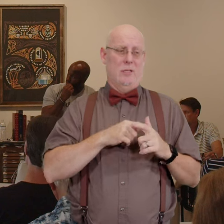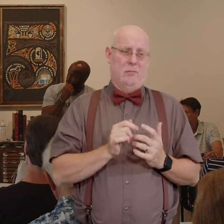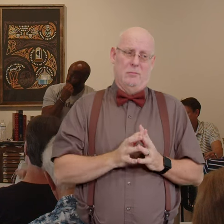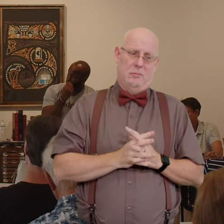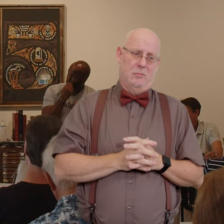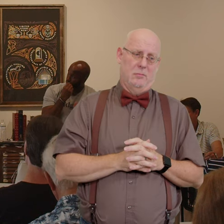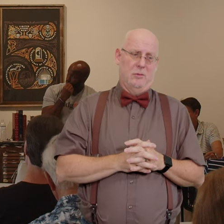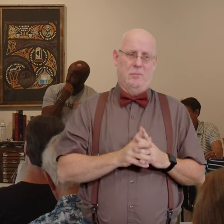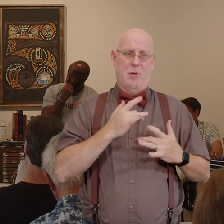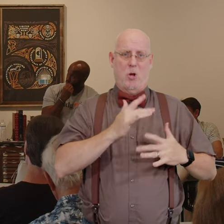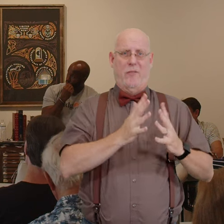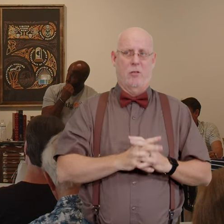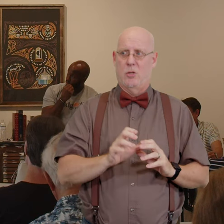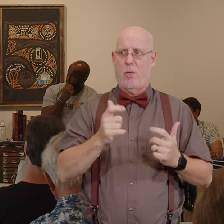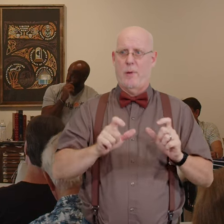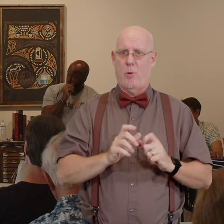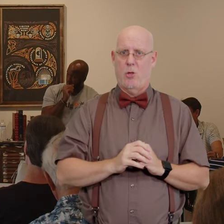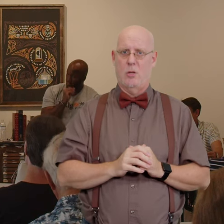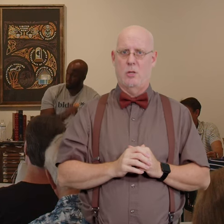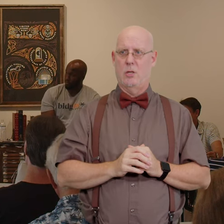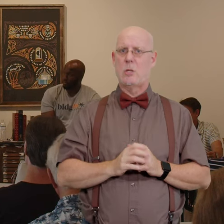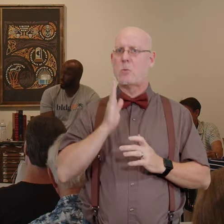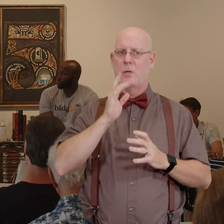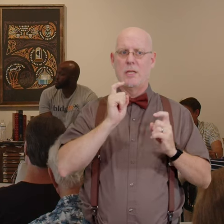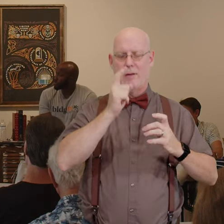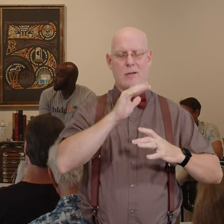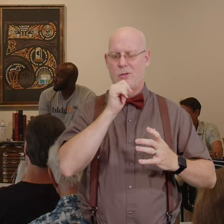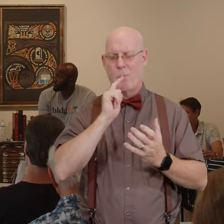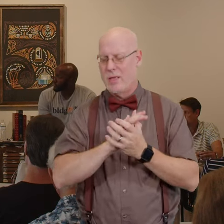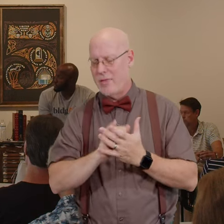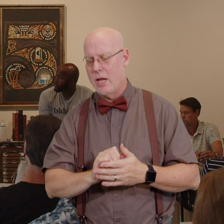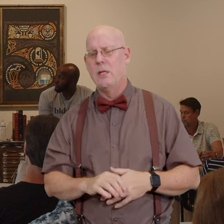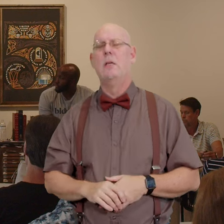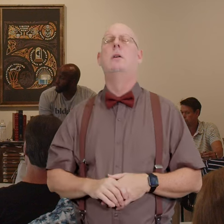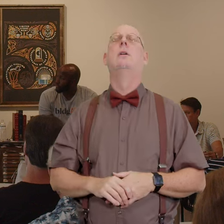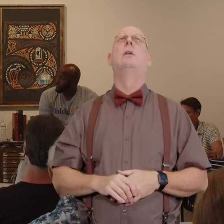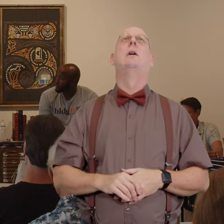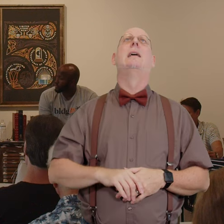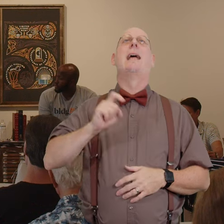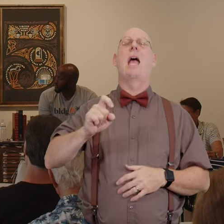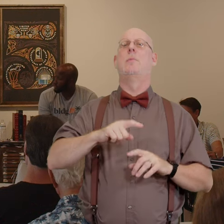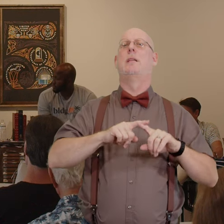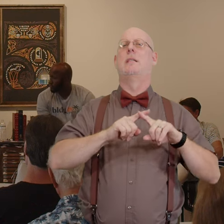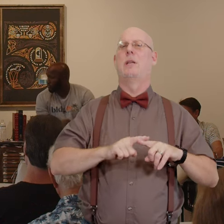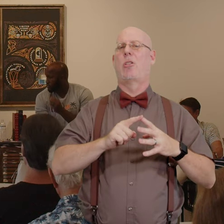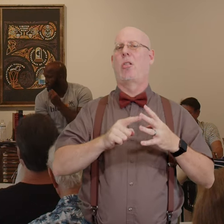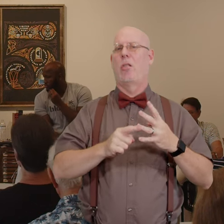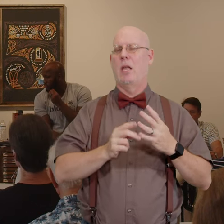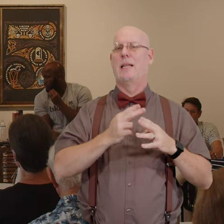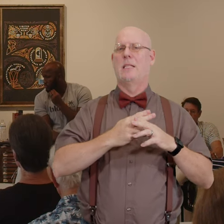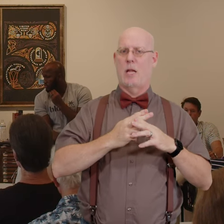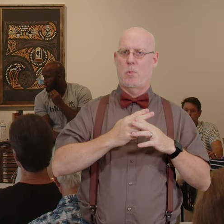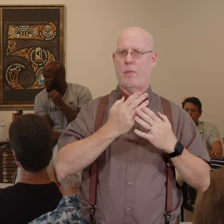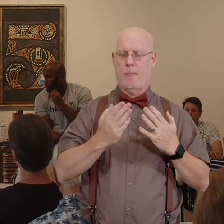Because then it's like, hey, just be merciful to other people and you'll get God's mercy. None of us believe that, right? And so that has to be a condition,